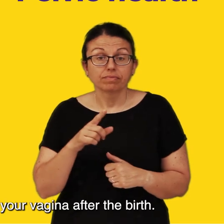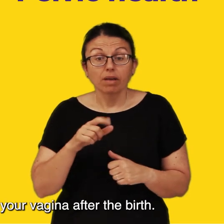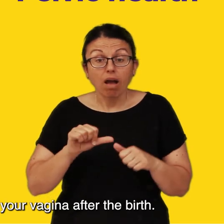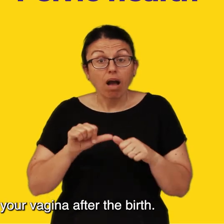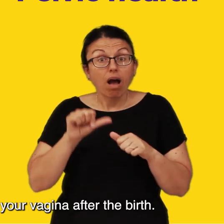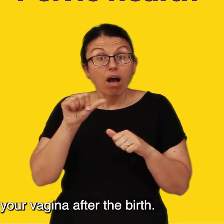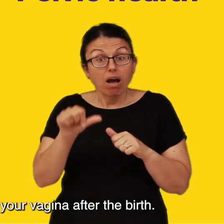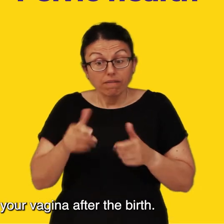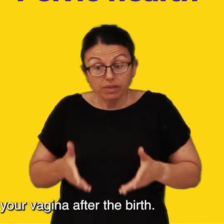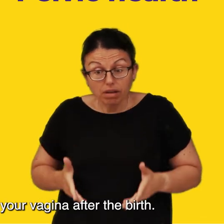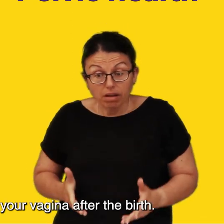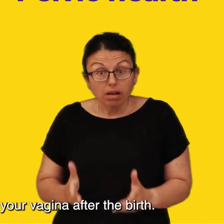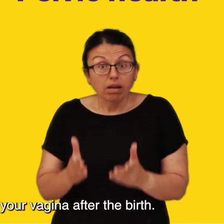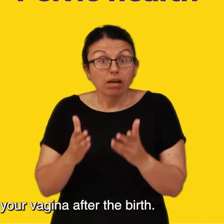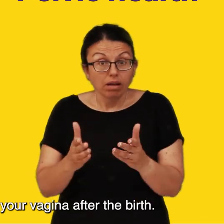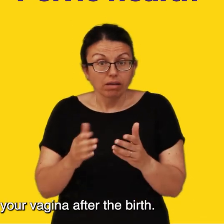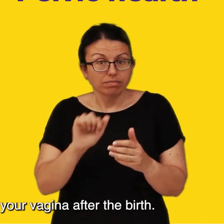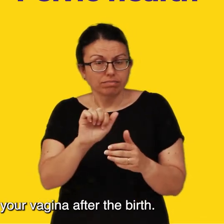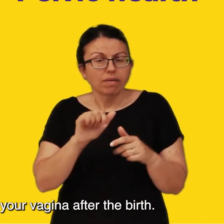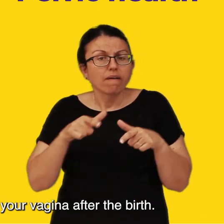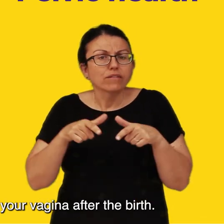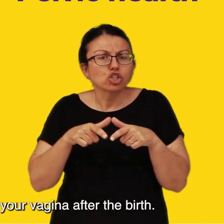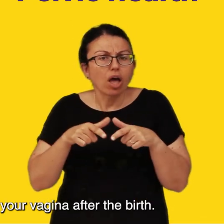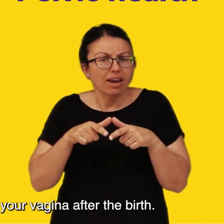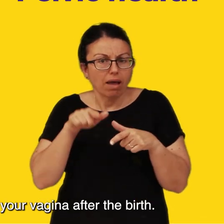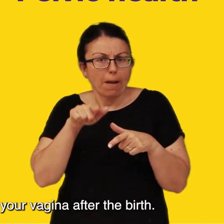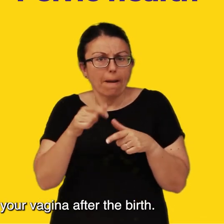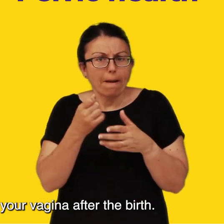You'll bleed from your vagina after the birth.